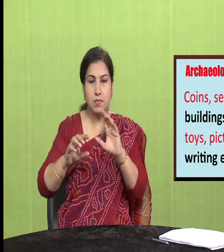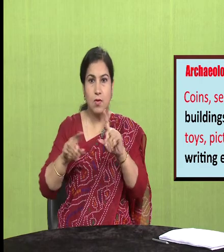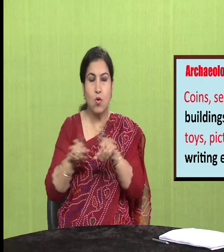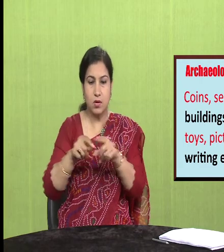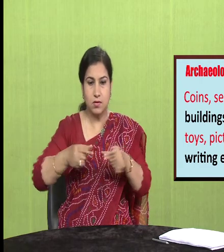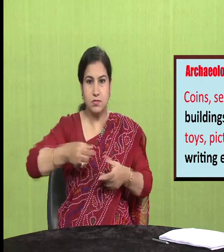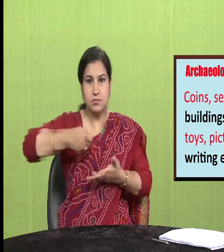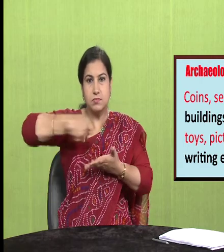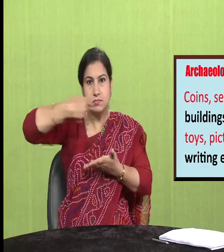pottery,